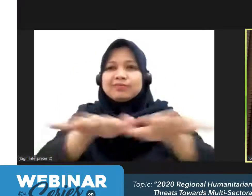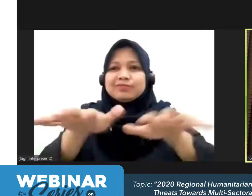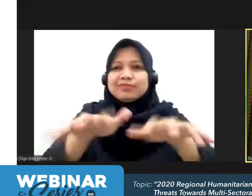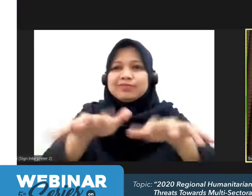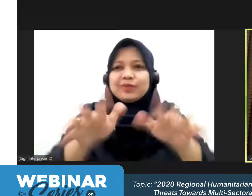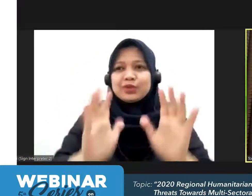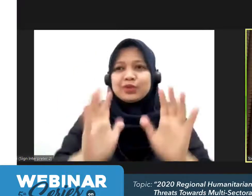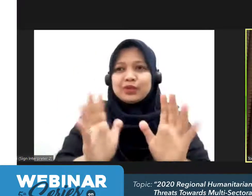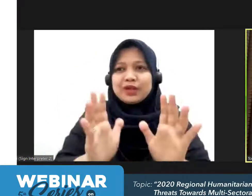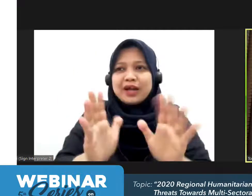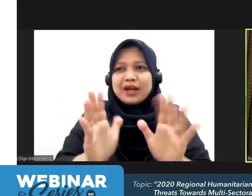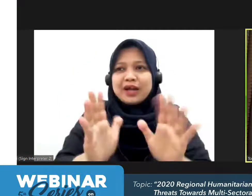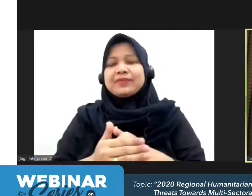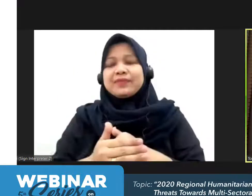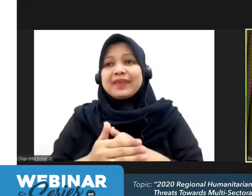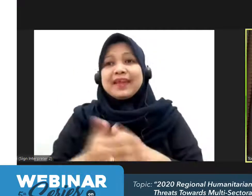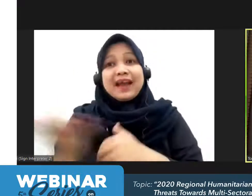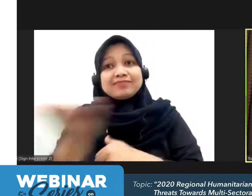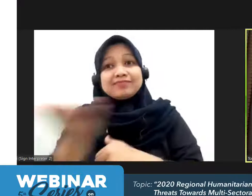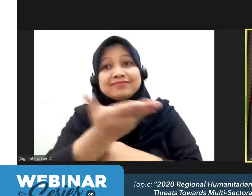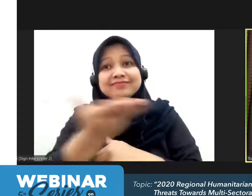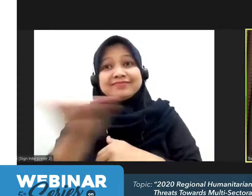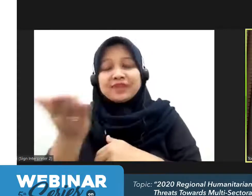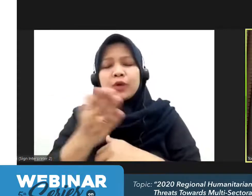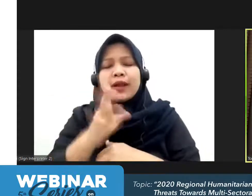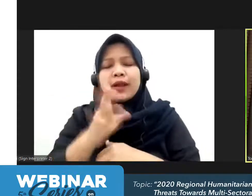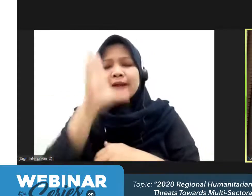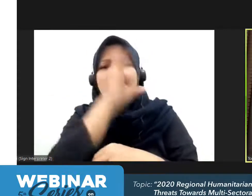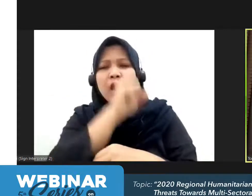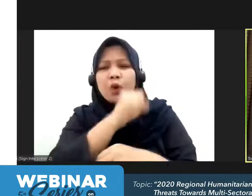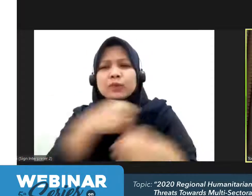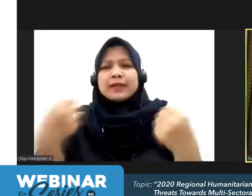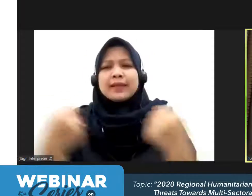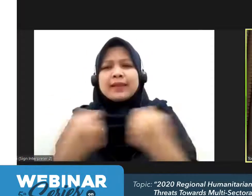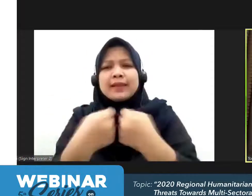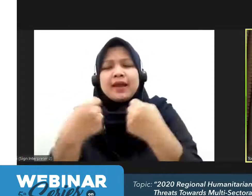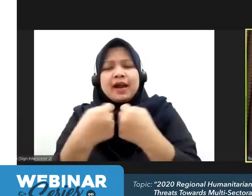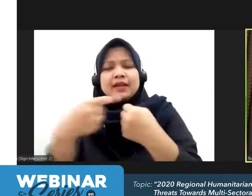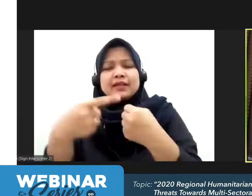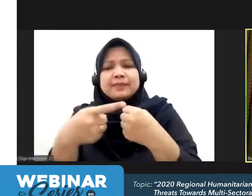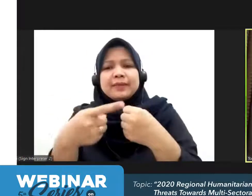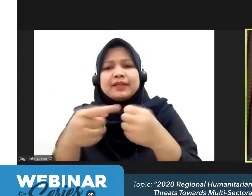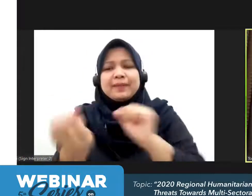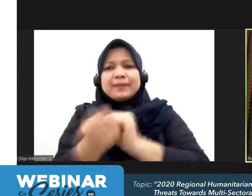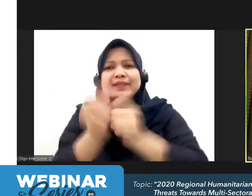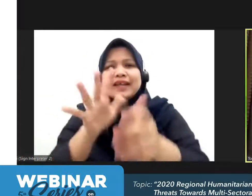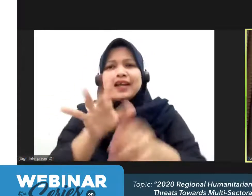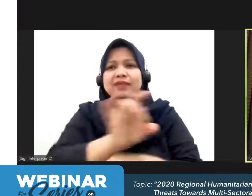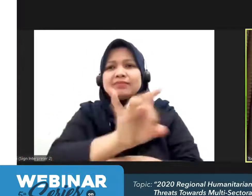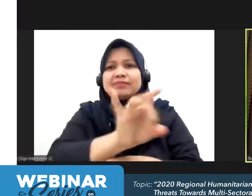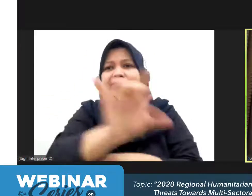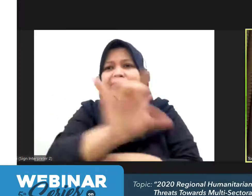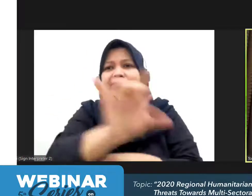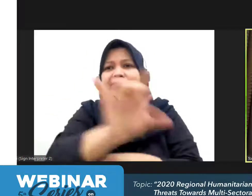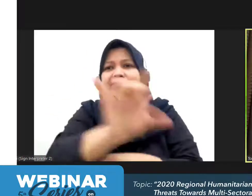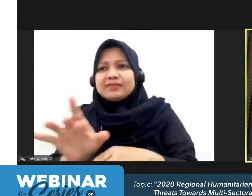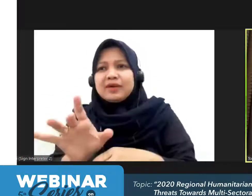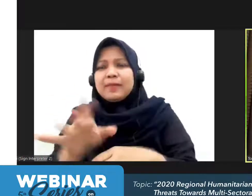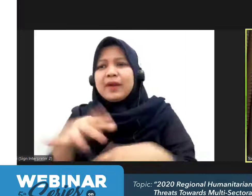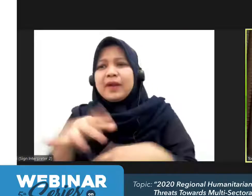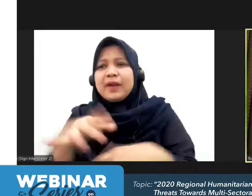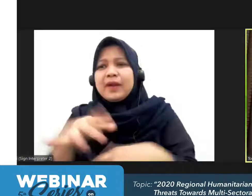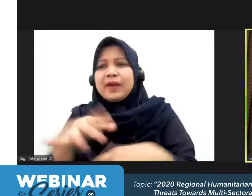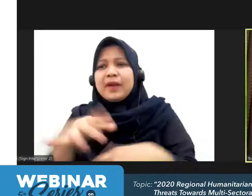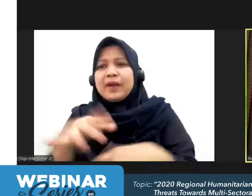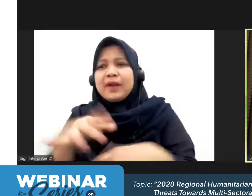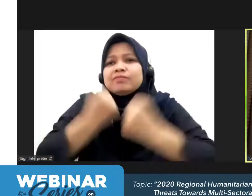understanding about multi-hazard challenges when the Sendai framework for the RR was ratified 5 years ago.